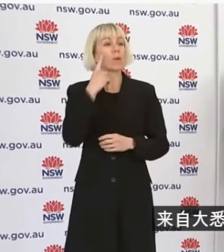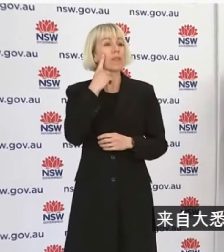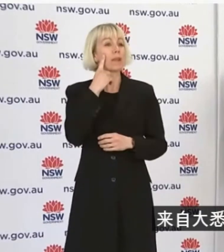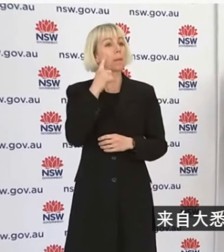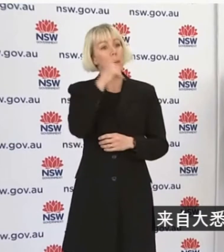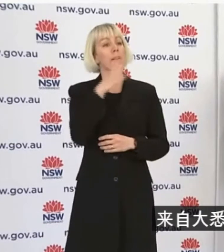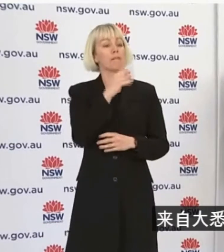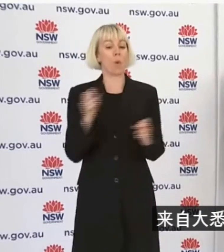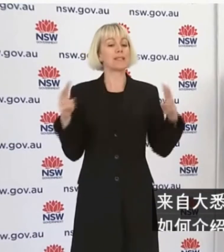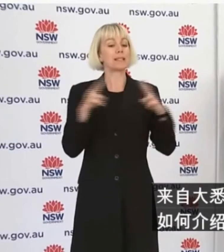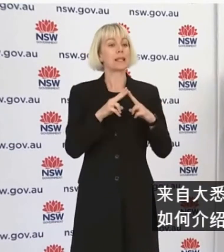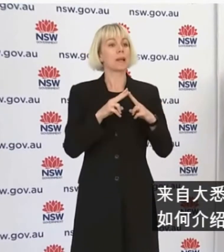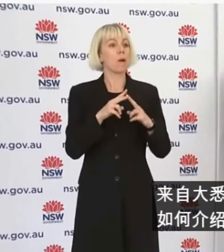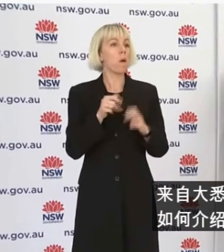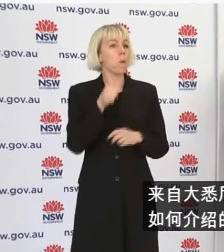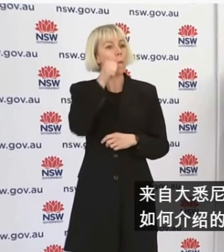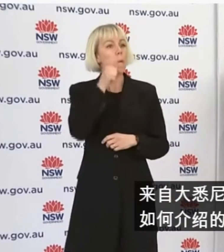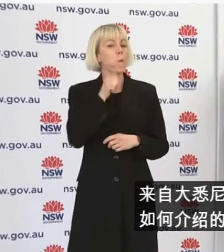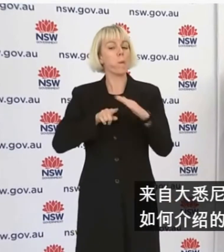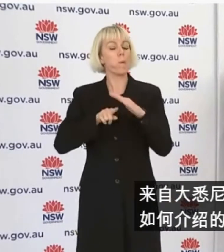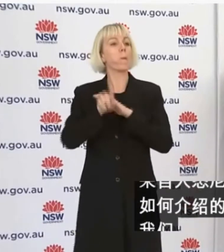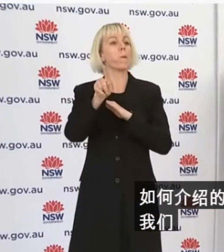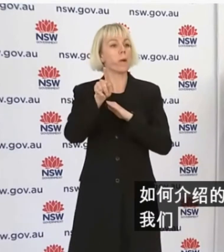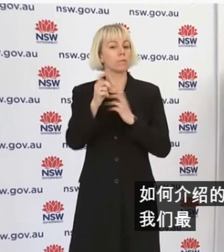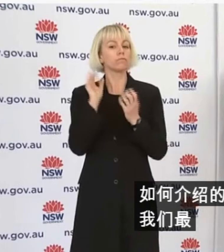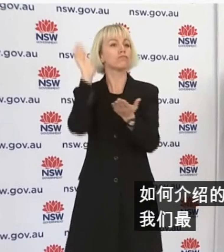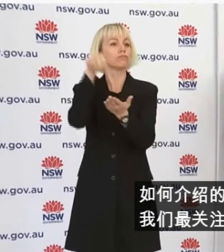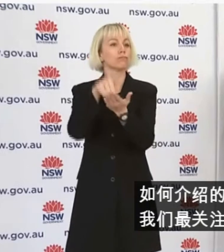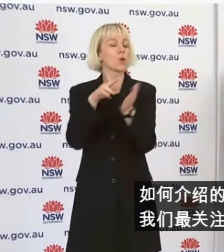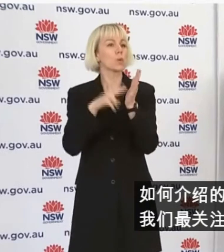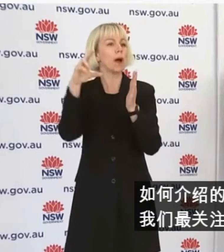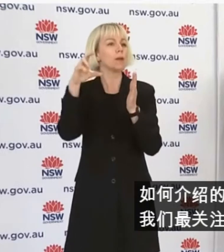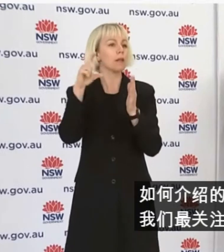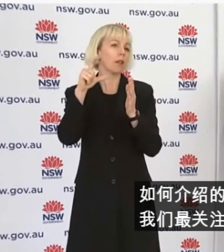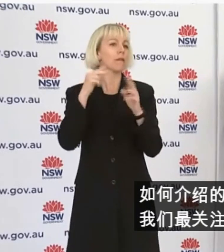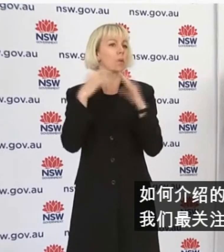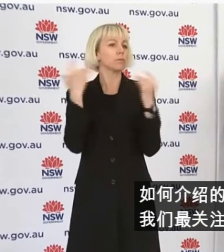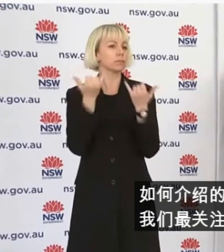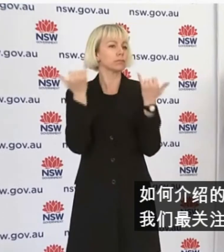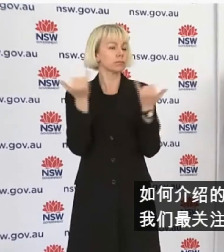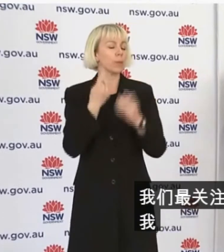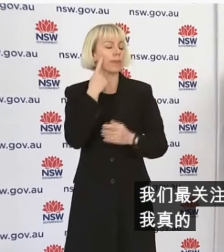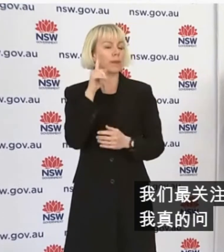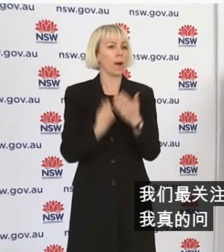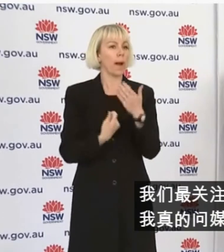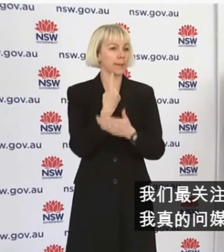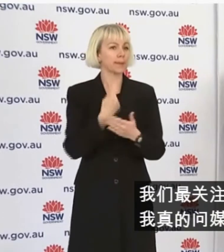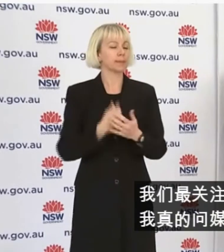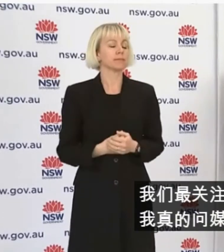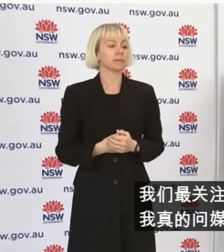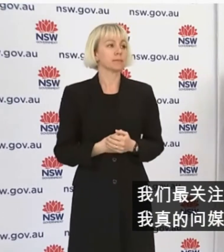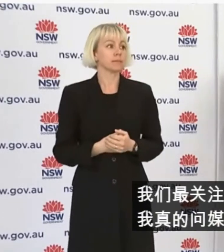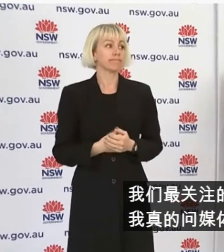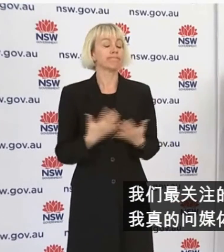Sydney, and that is how it's introduced. But as I said, our strongest focus, and I really ask the media